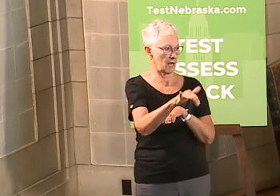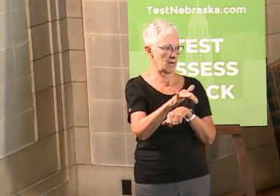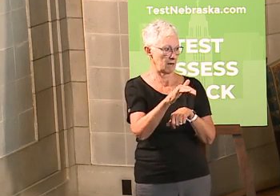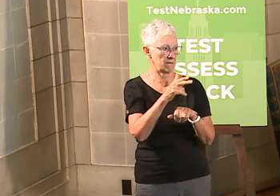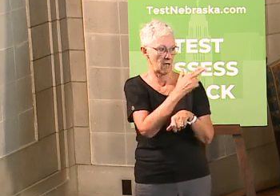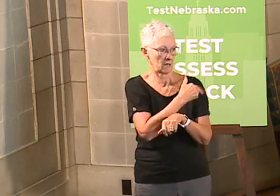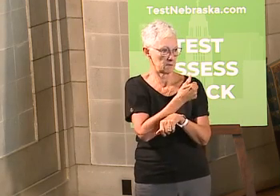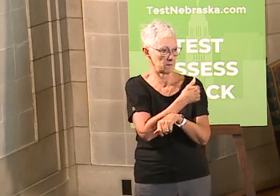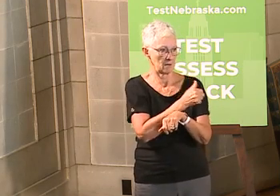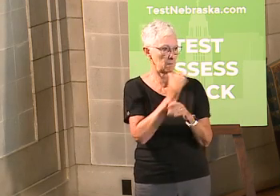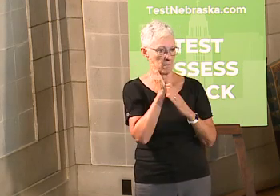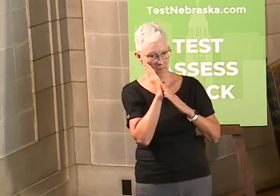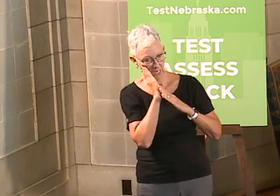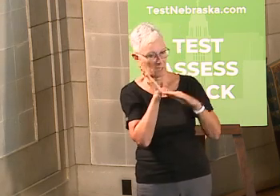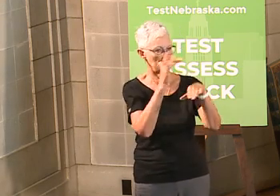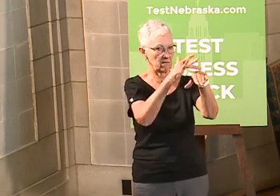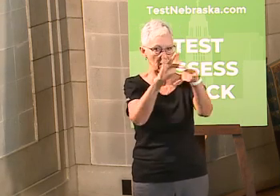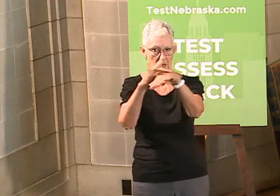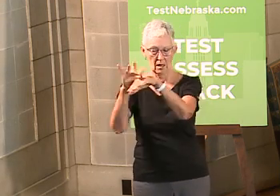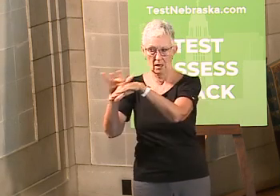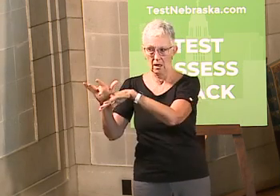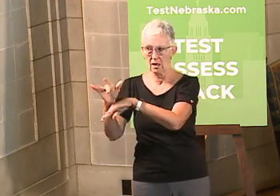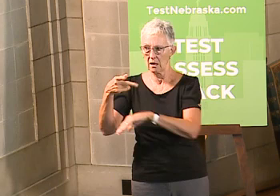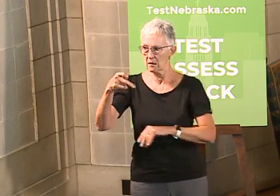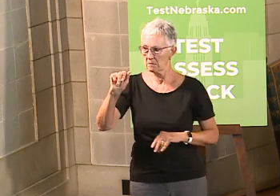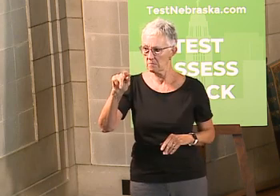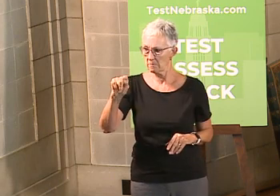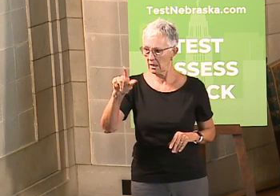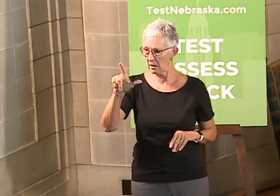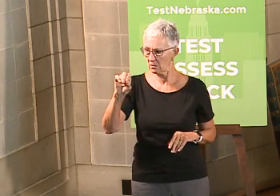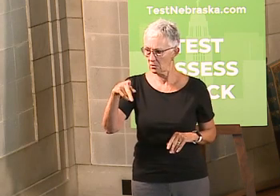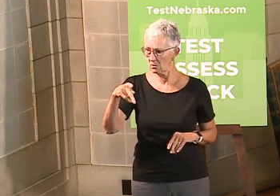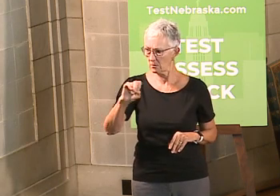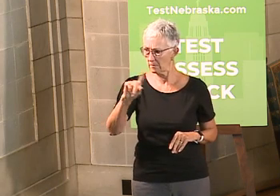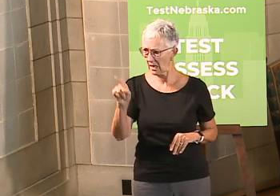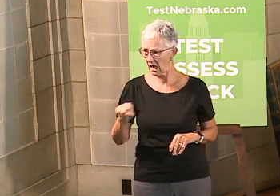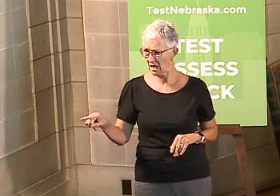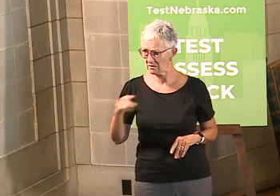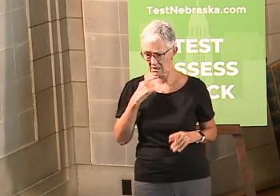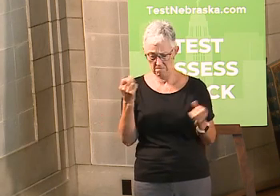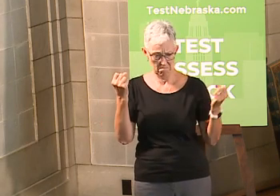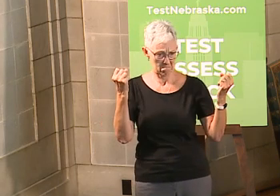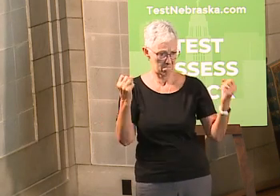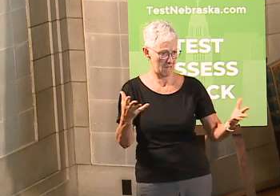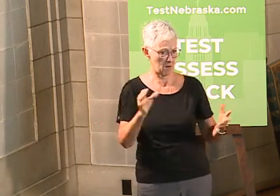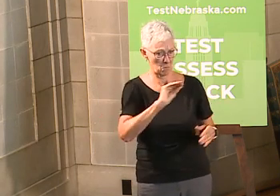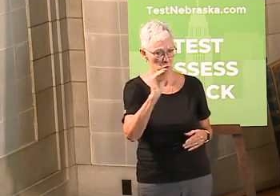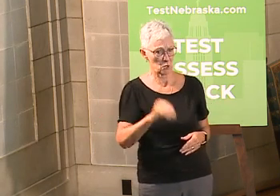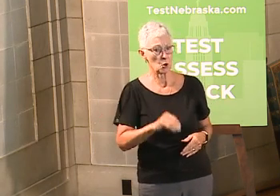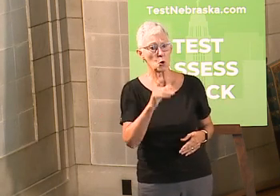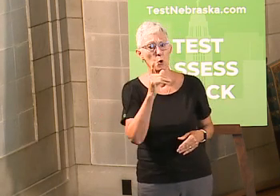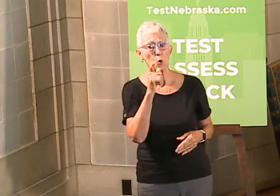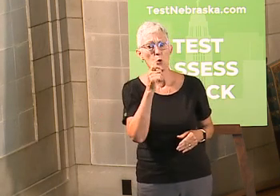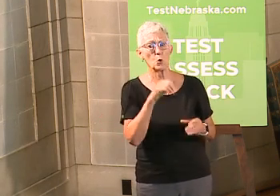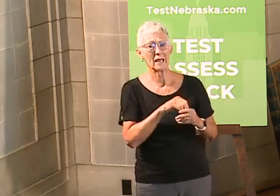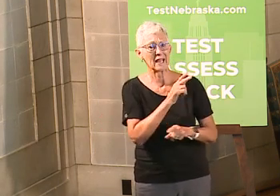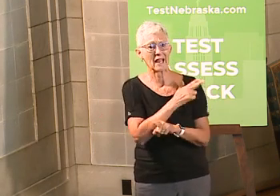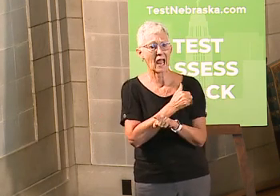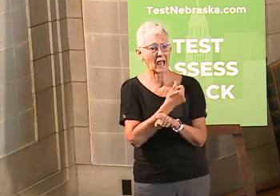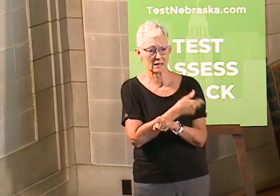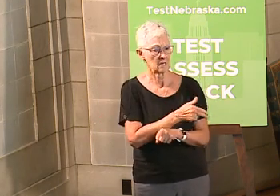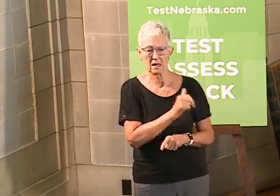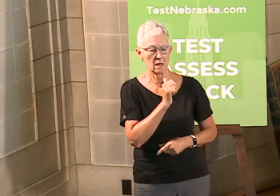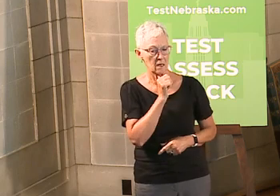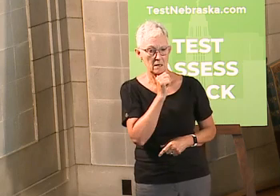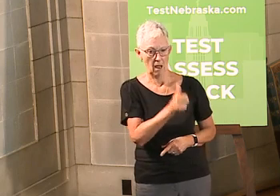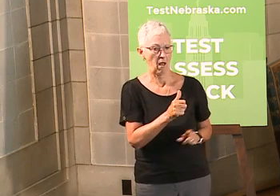and as I think the public health director here, Pat Lopez, has said, a significant percentage of the people who are hospitalized here in Lincoln are actually